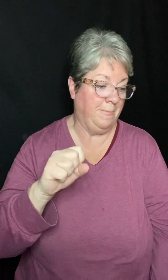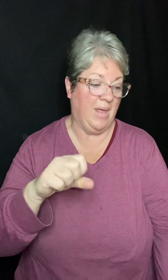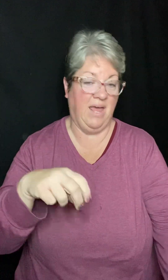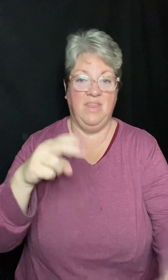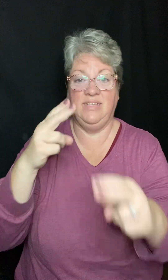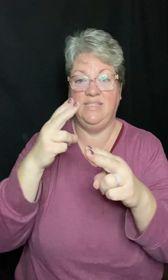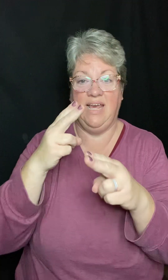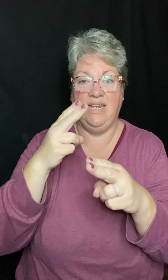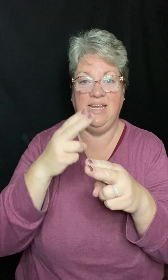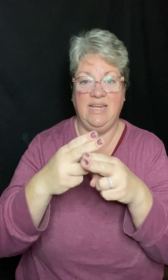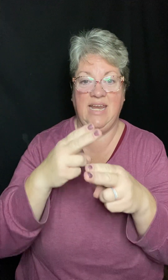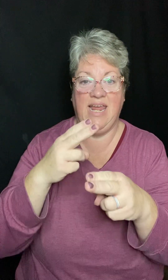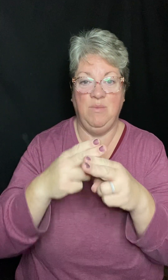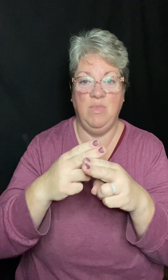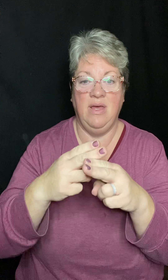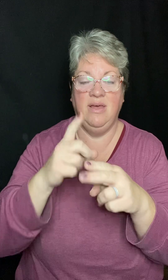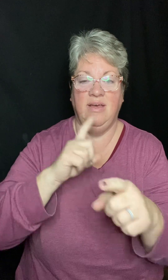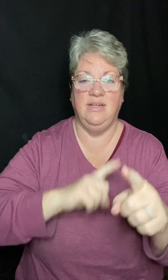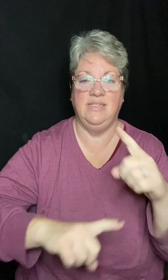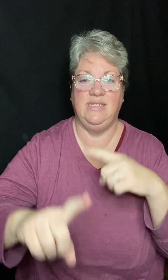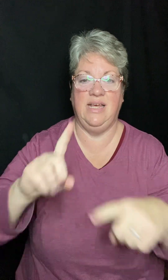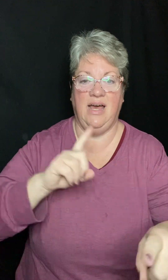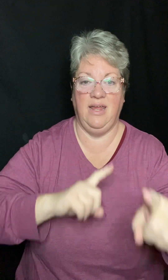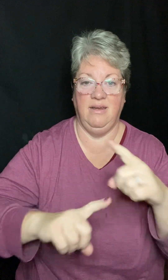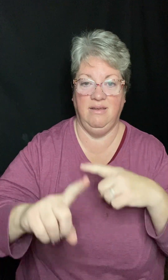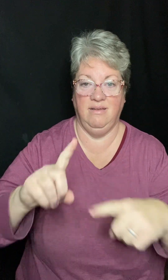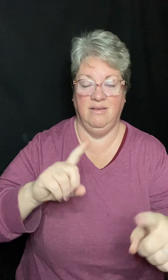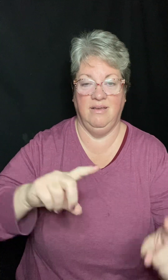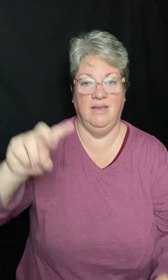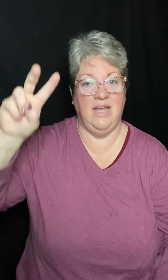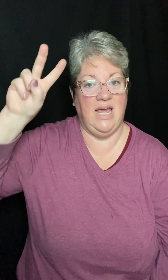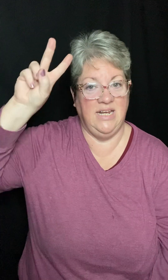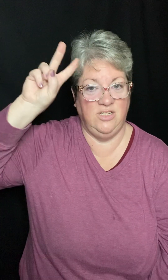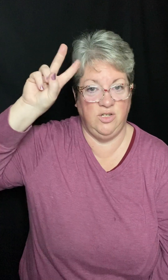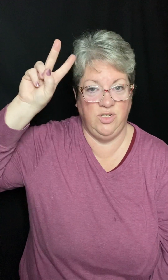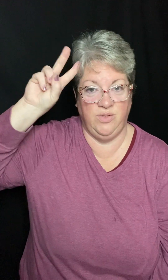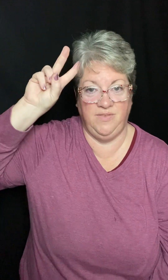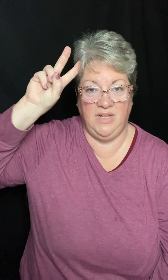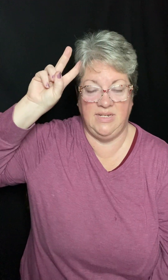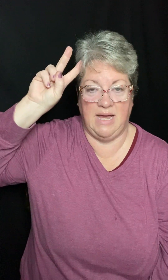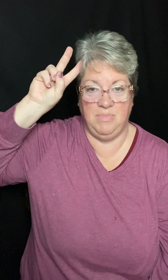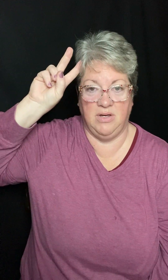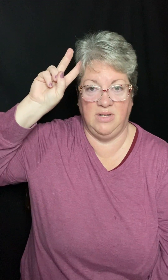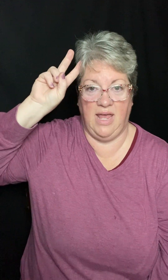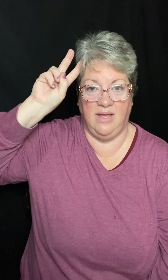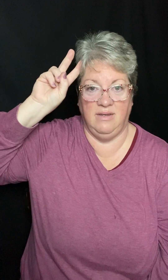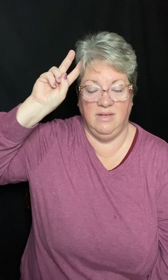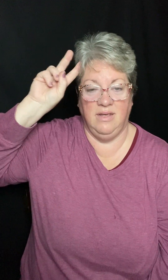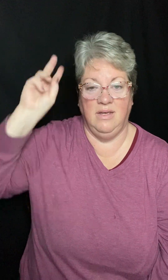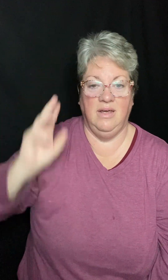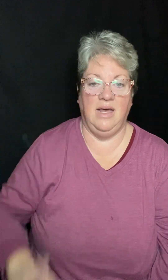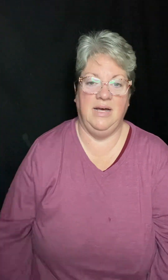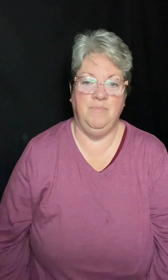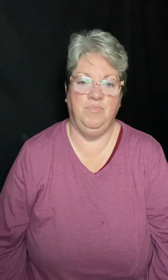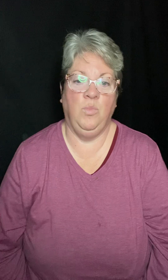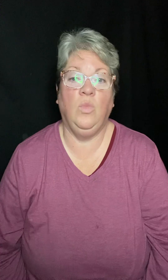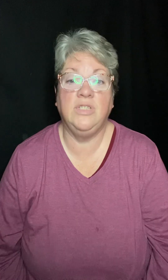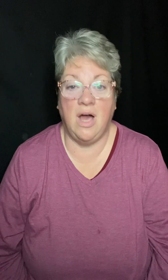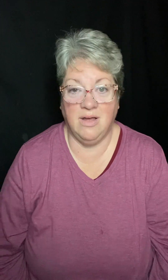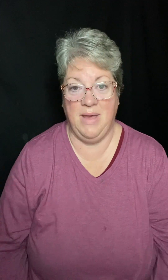I then said name, sign, and I showed you a V tapping on the head. We'll talk about